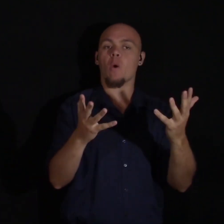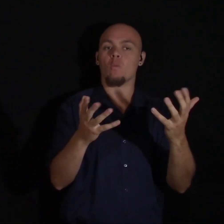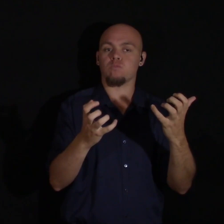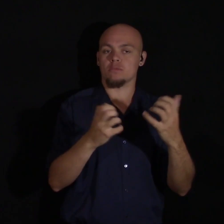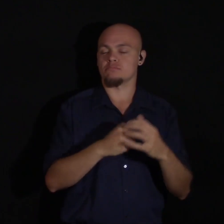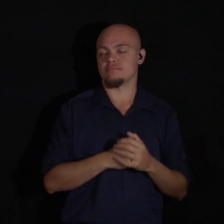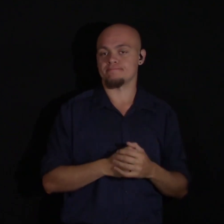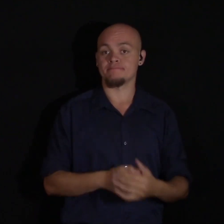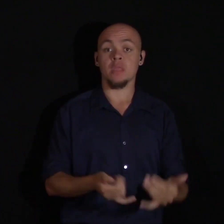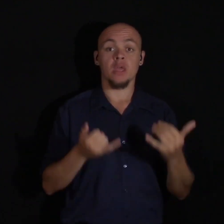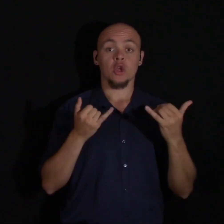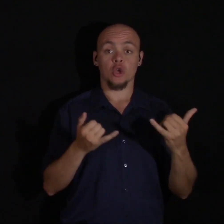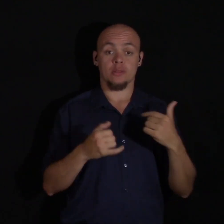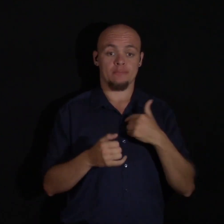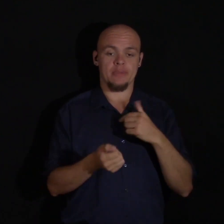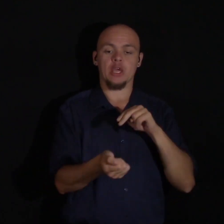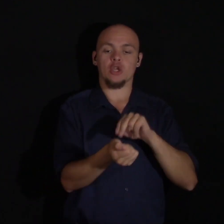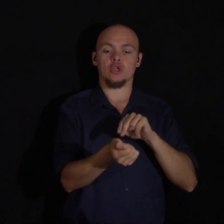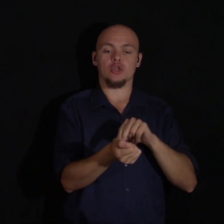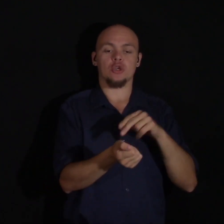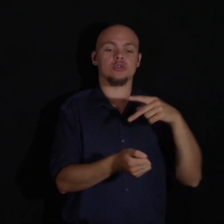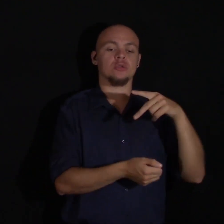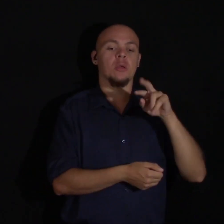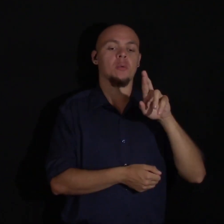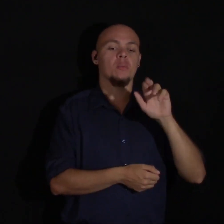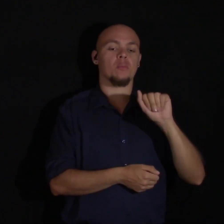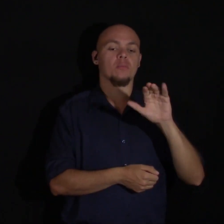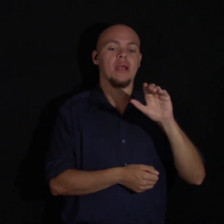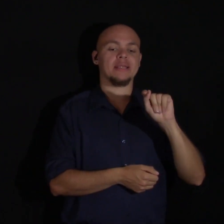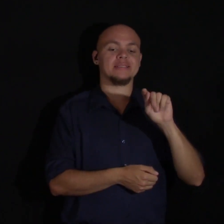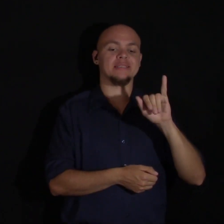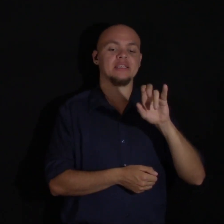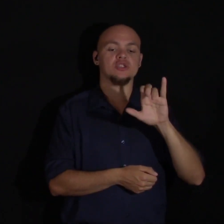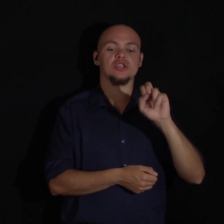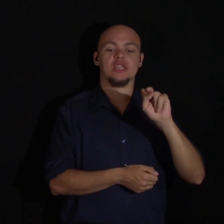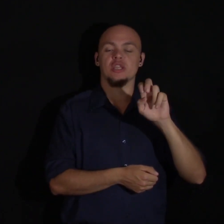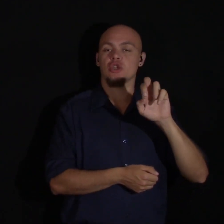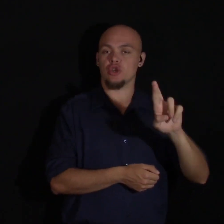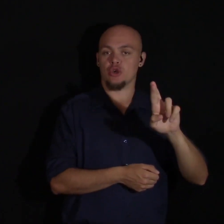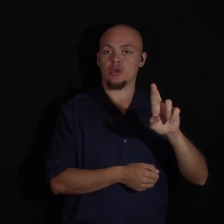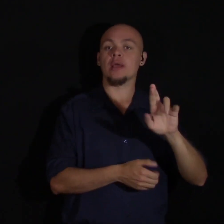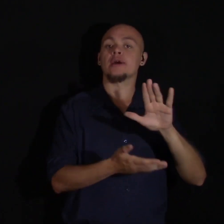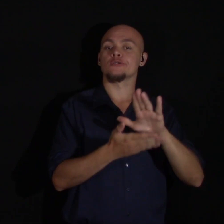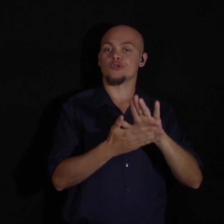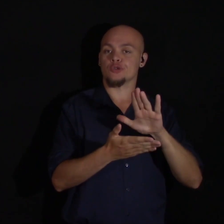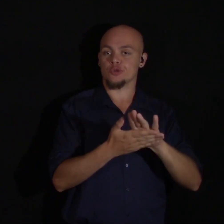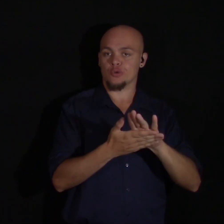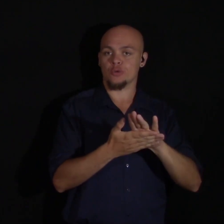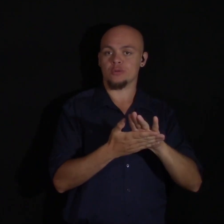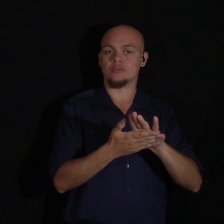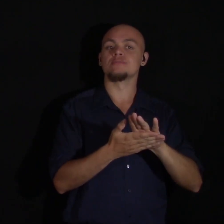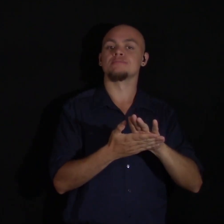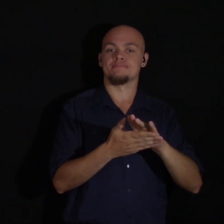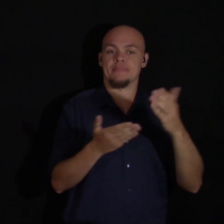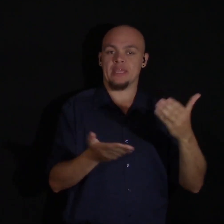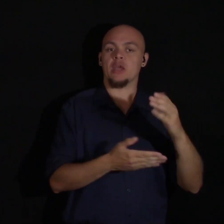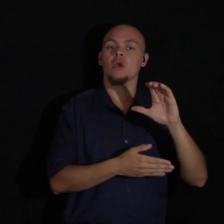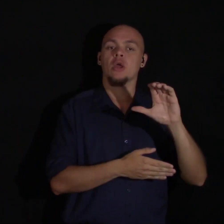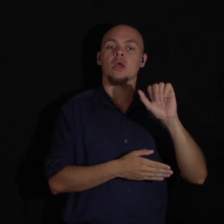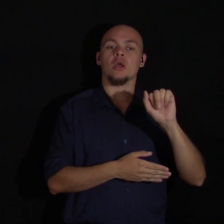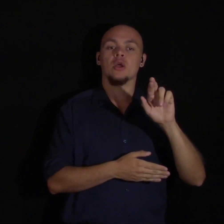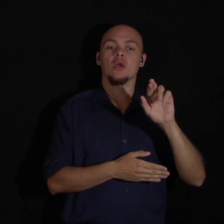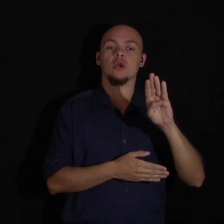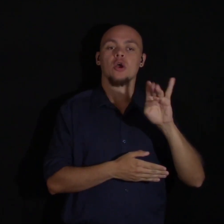Currently, I work as a nurse practitioner inside of a school, in a school-based health center here in Carbondale, Illinois, Terrier